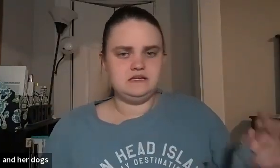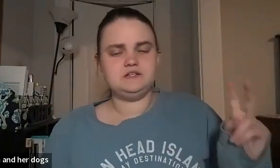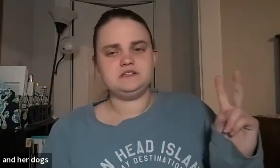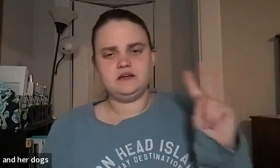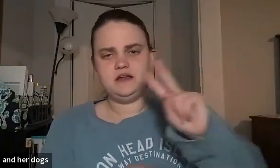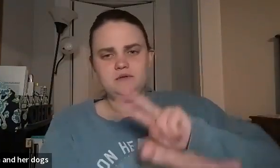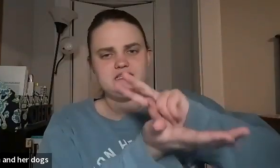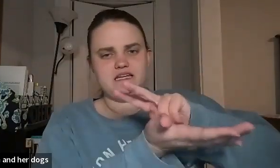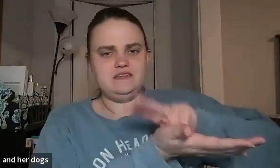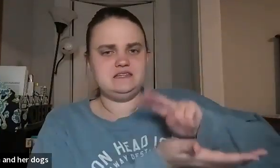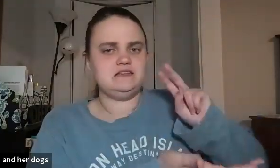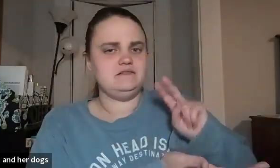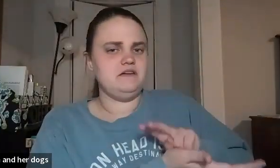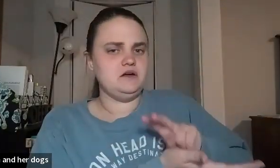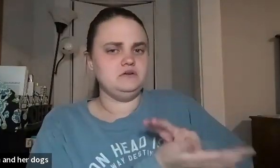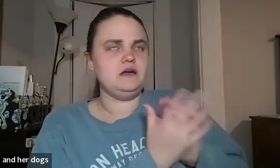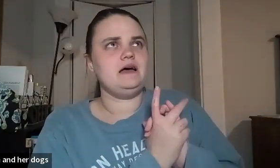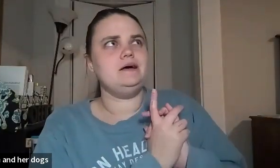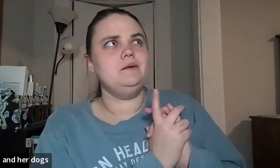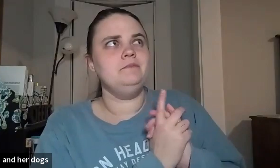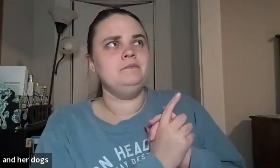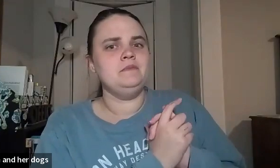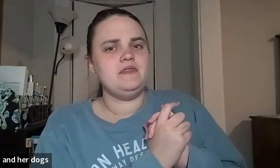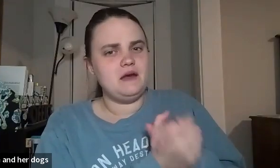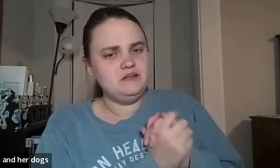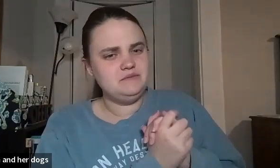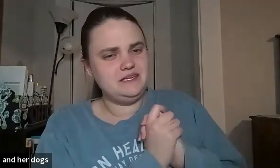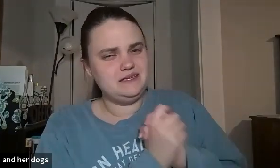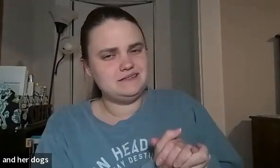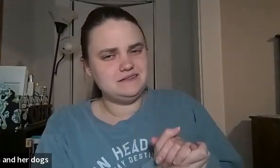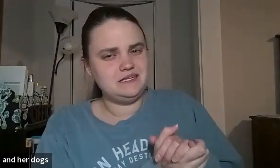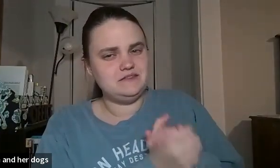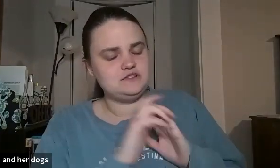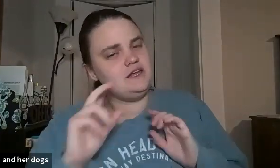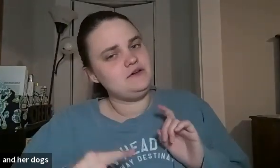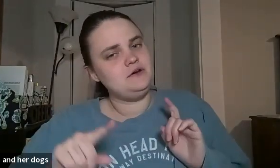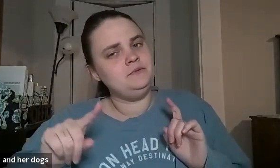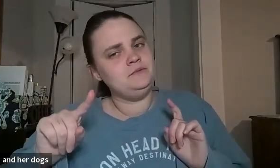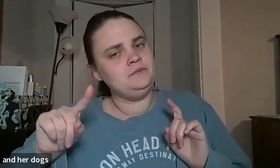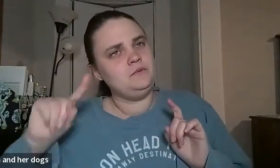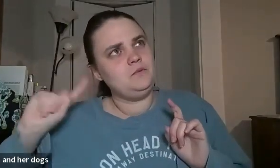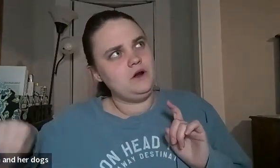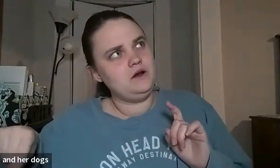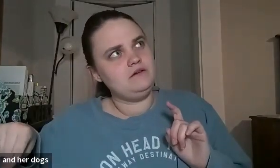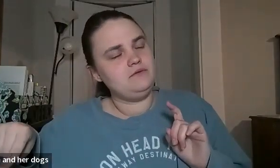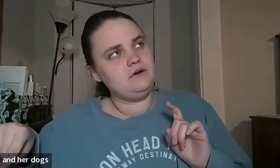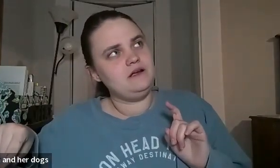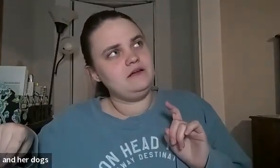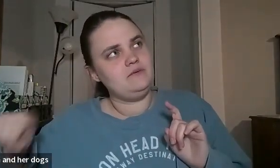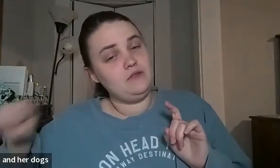There's another one is like this, like failed, but that one can be easily, there's another word for it, another